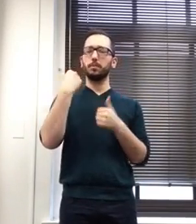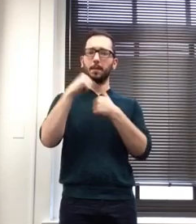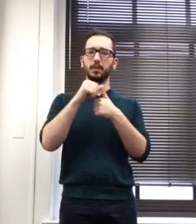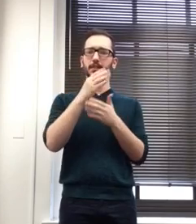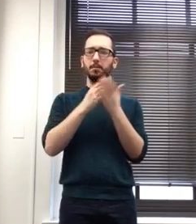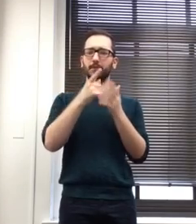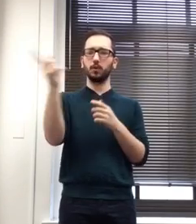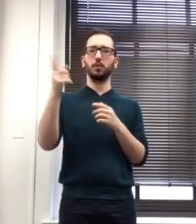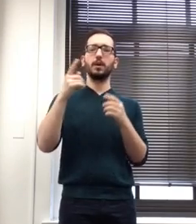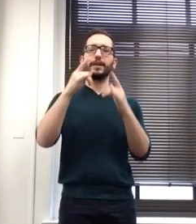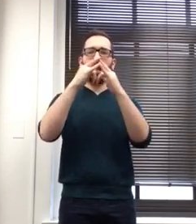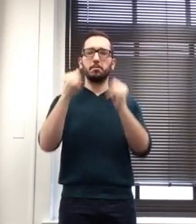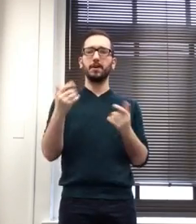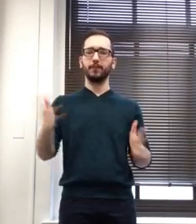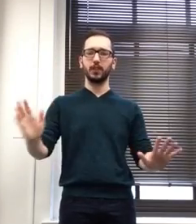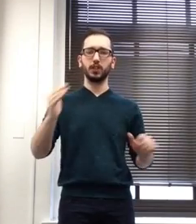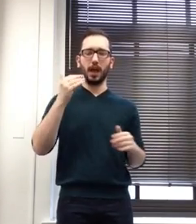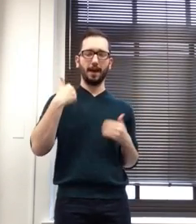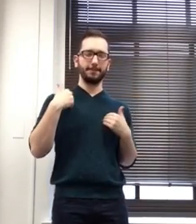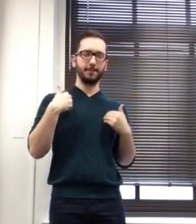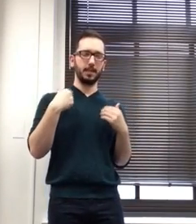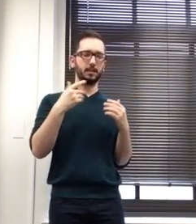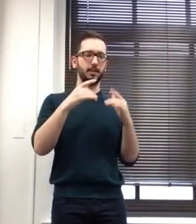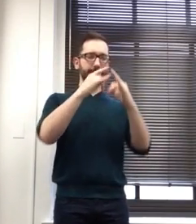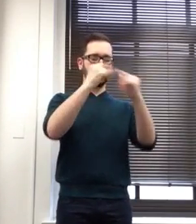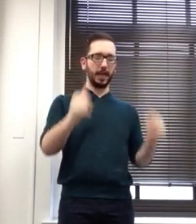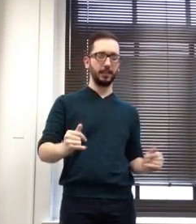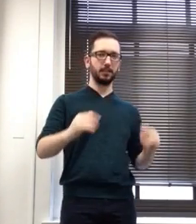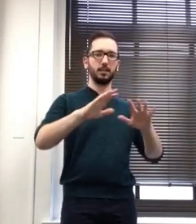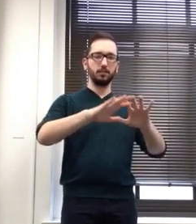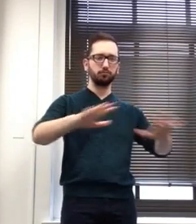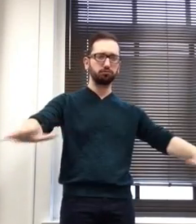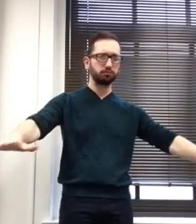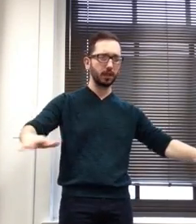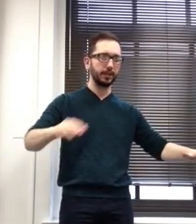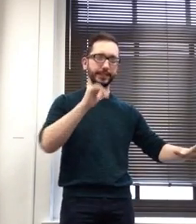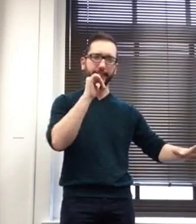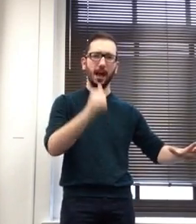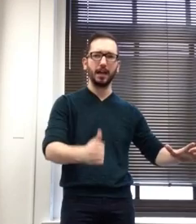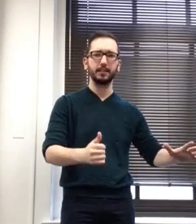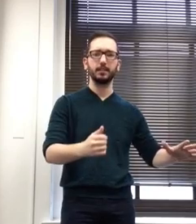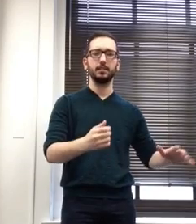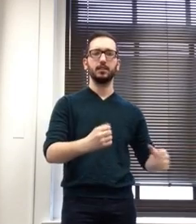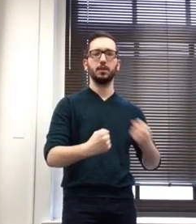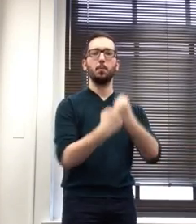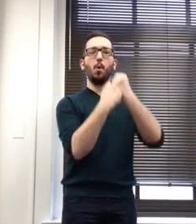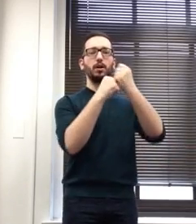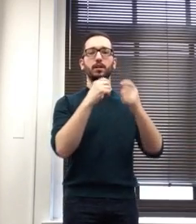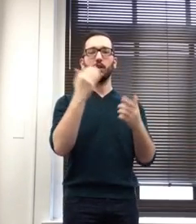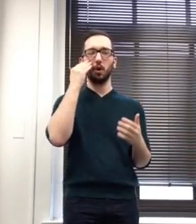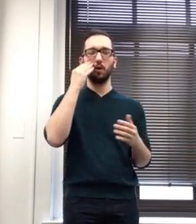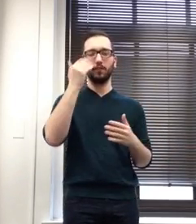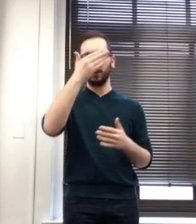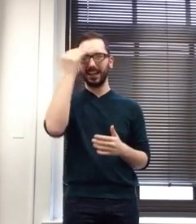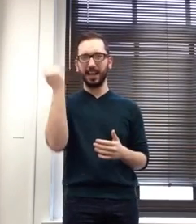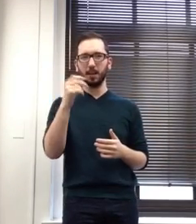tent laying out, and it's all ready to go. We're gone camping, but we forgot the supports. We forgot the little fiberglass or the aluminum poles to hold it up. How successful are we going to